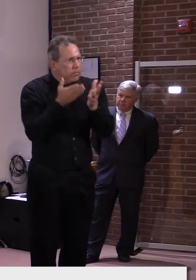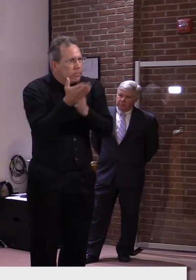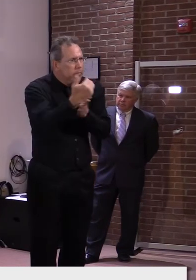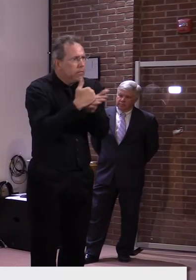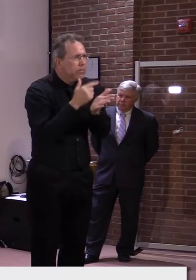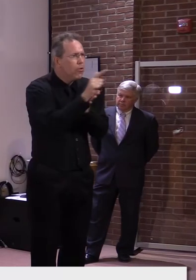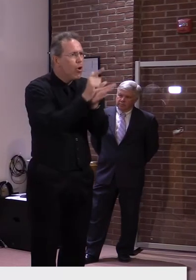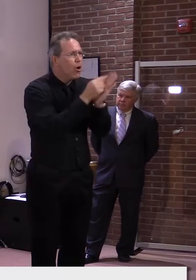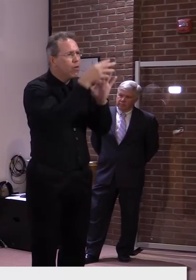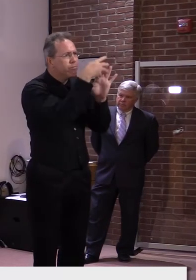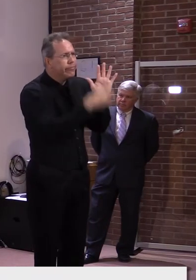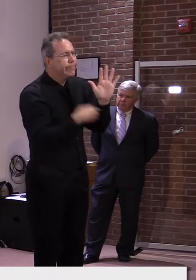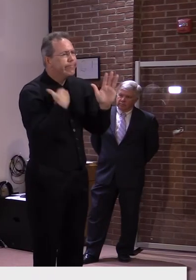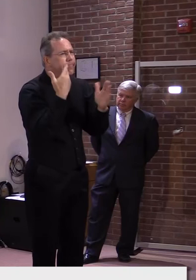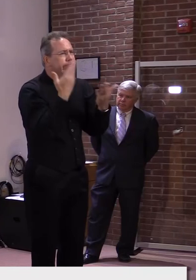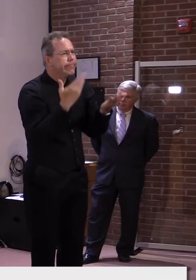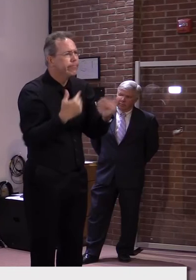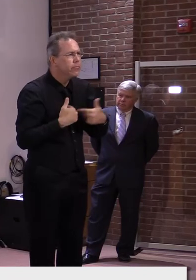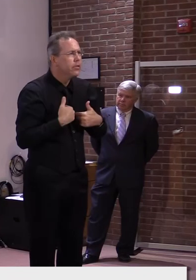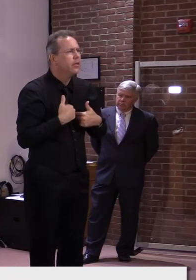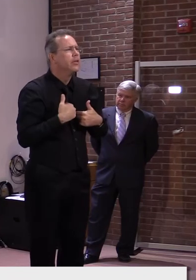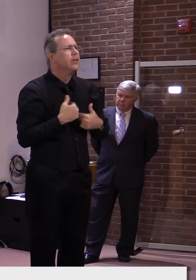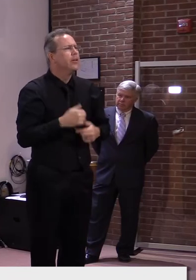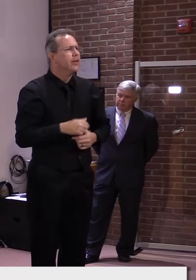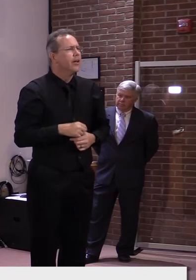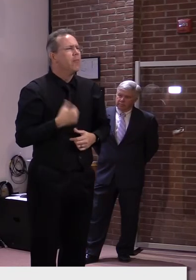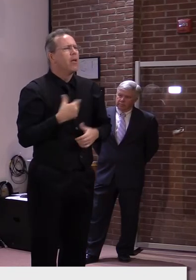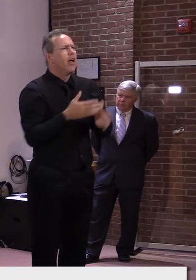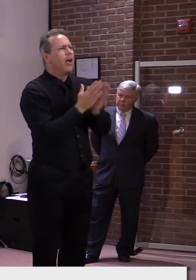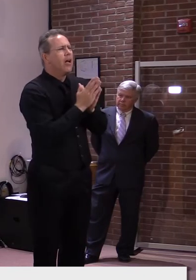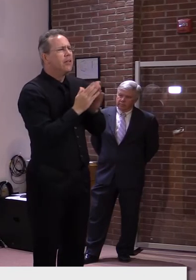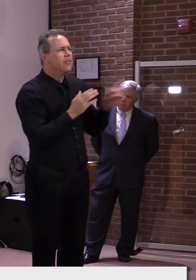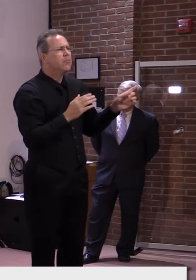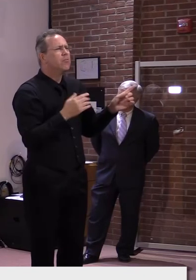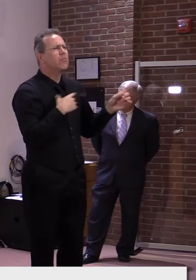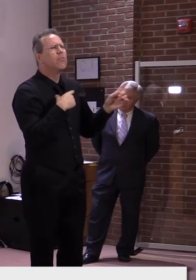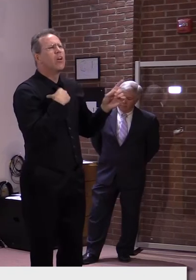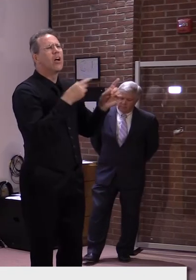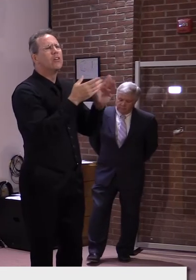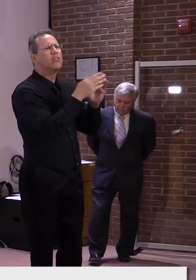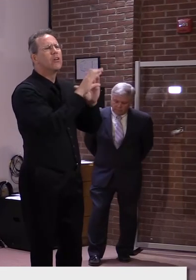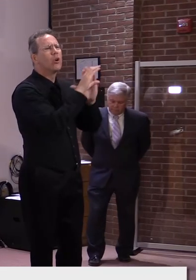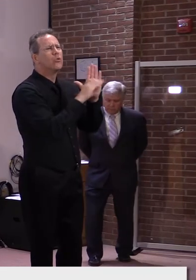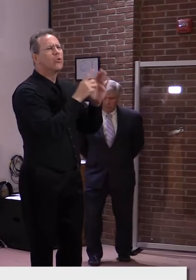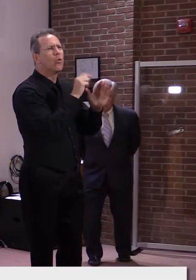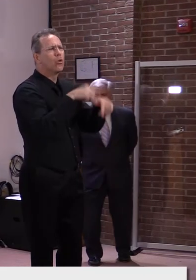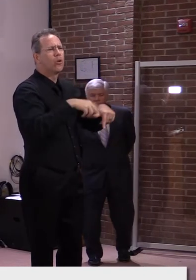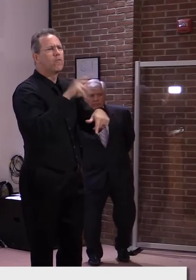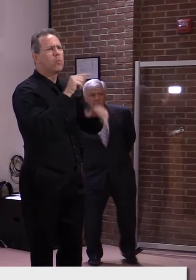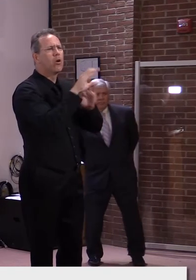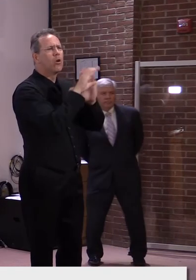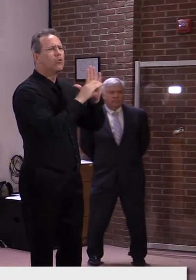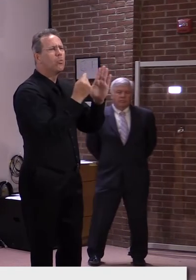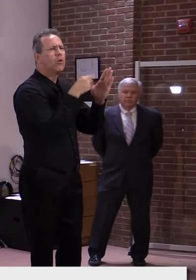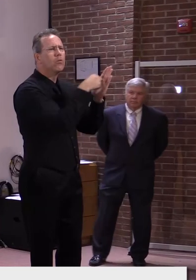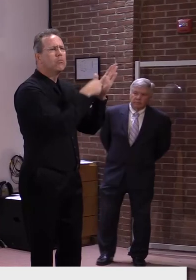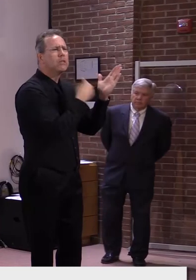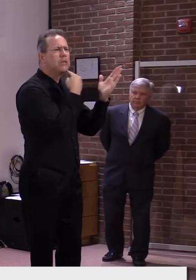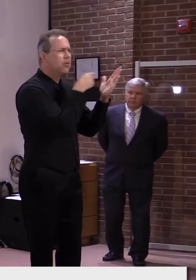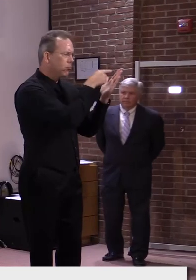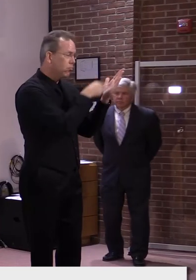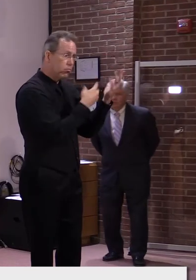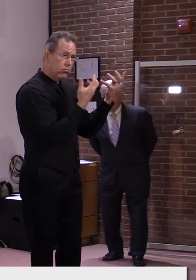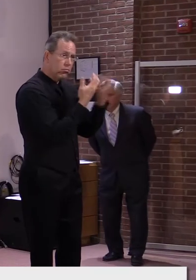But I think that a business should be able to do what they want to do. And then you have the option of